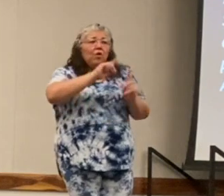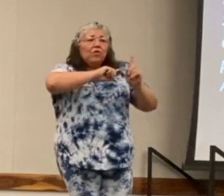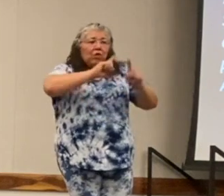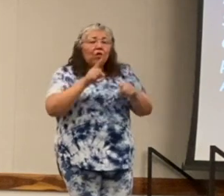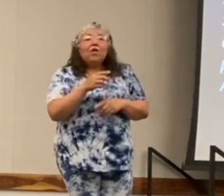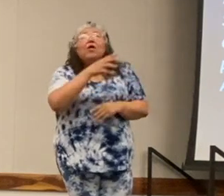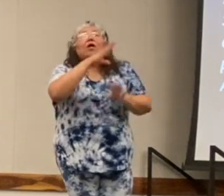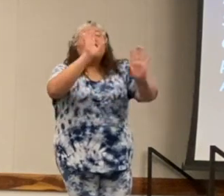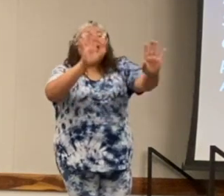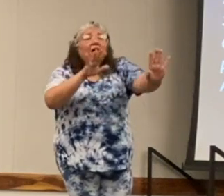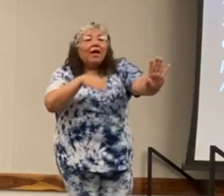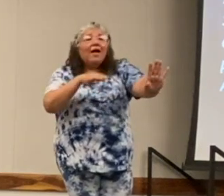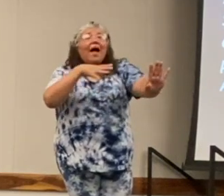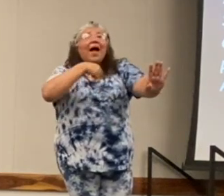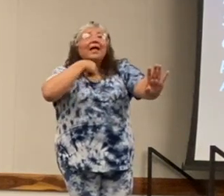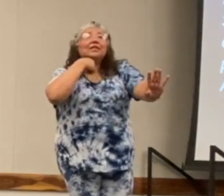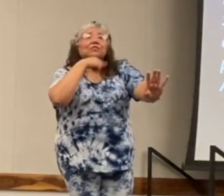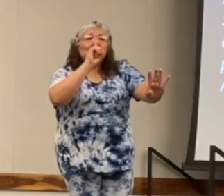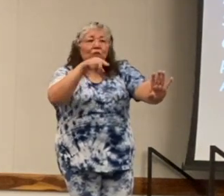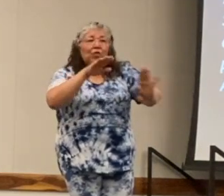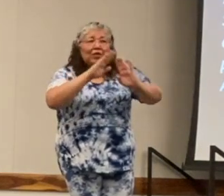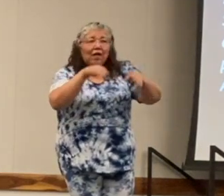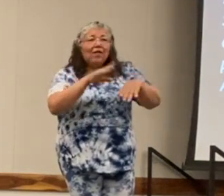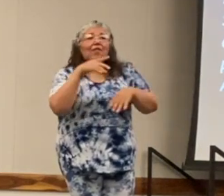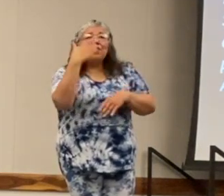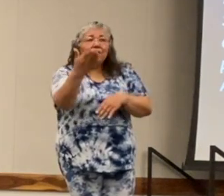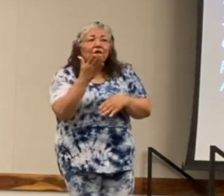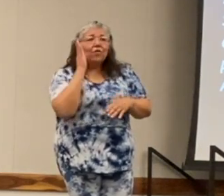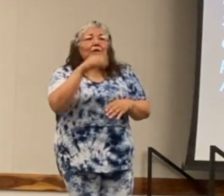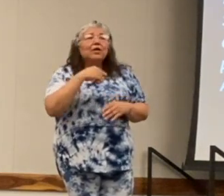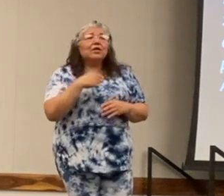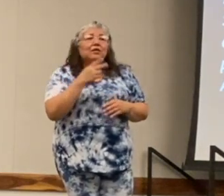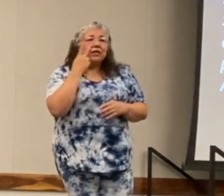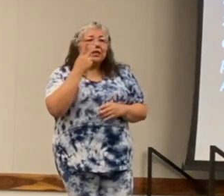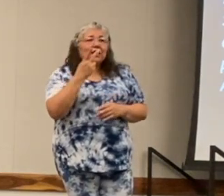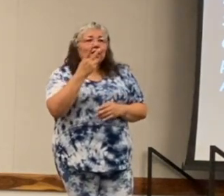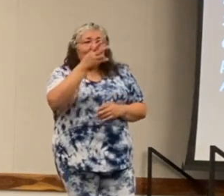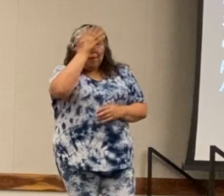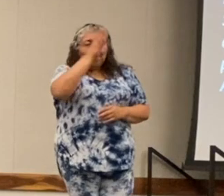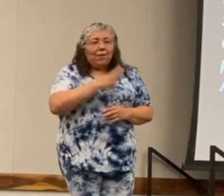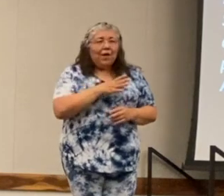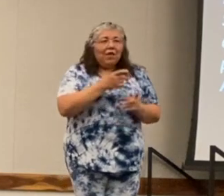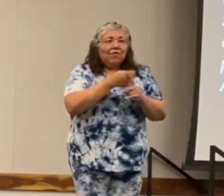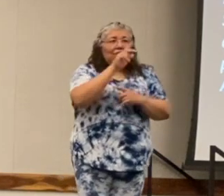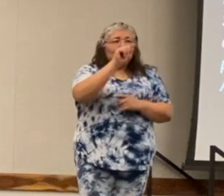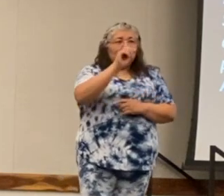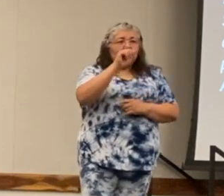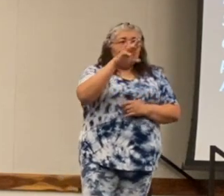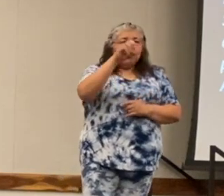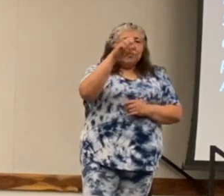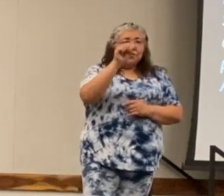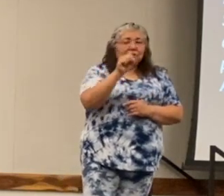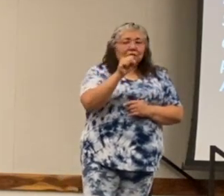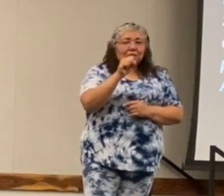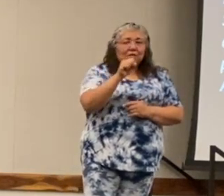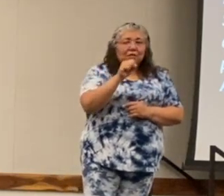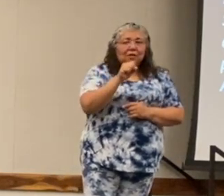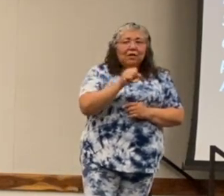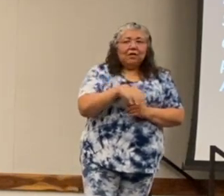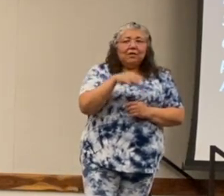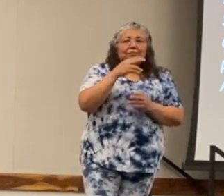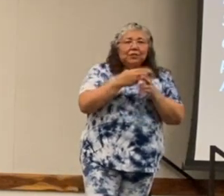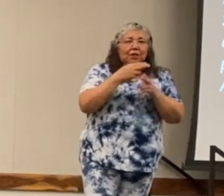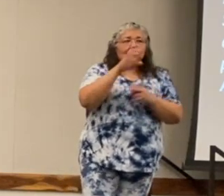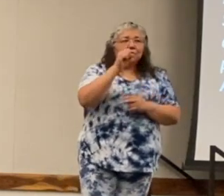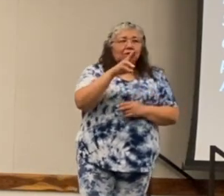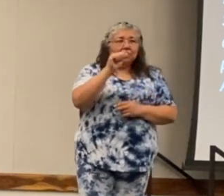Oh, and I want you to go to his house, and there you will find a man from Tarsus, right? His name is Saul. You're going to find a guy. His name is Saul. He's